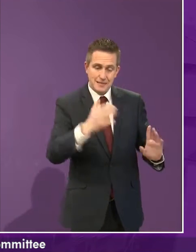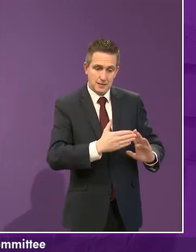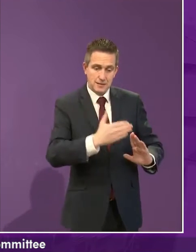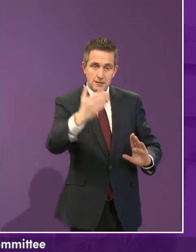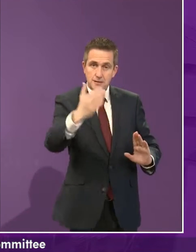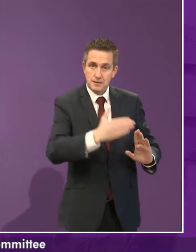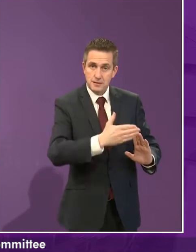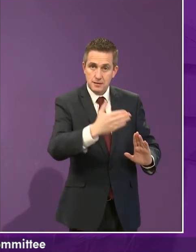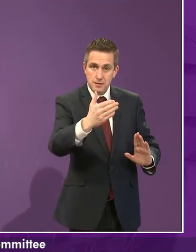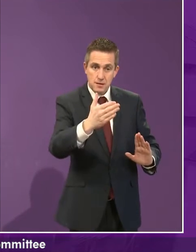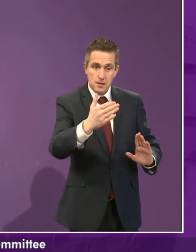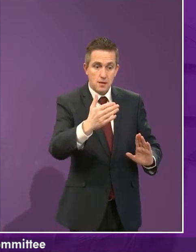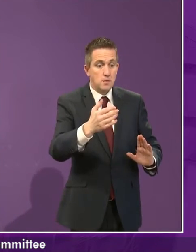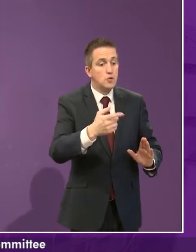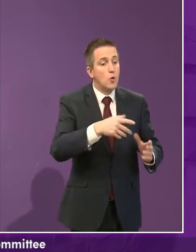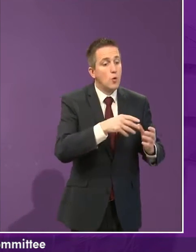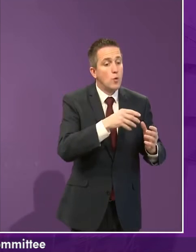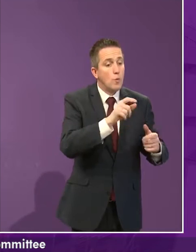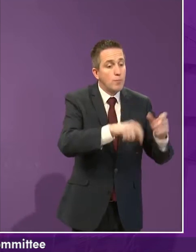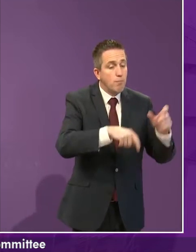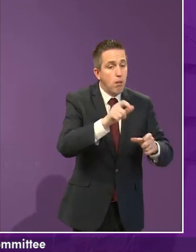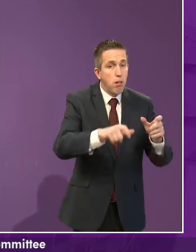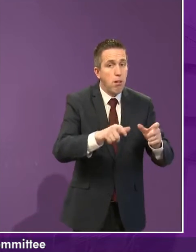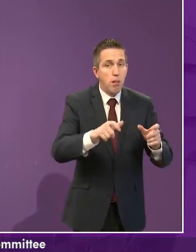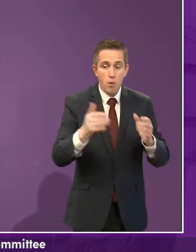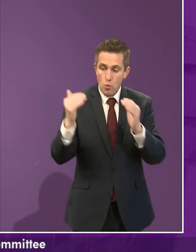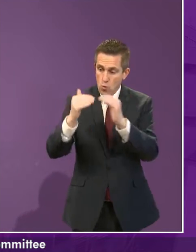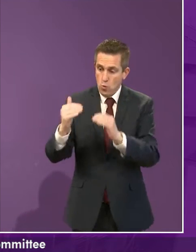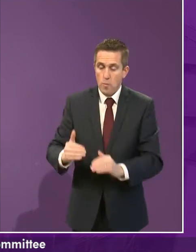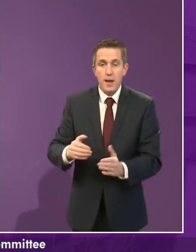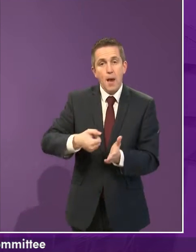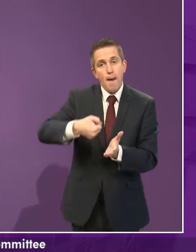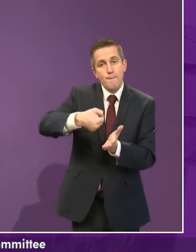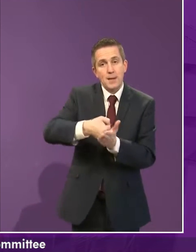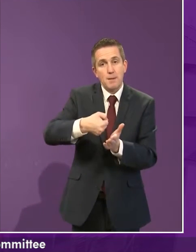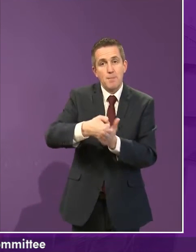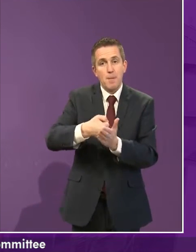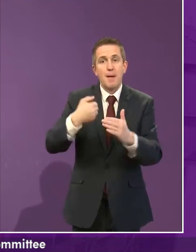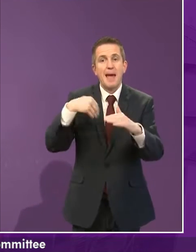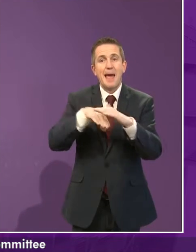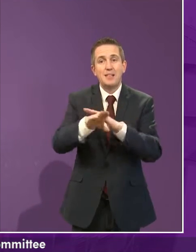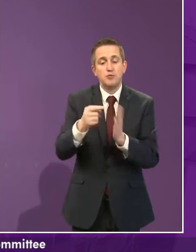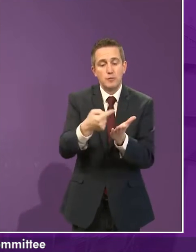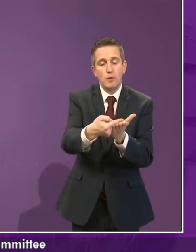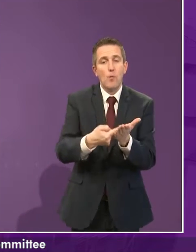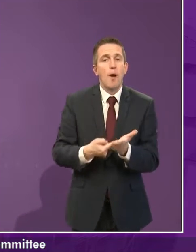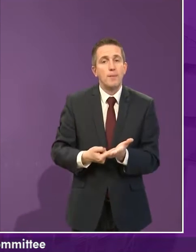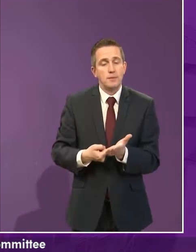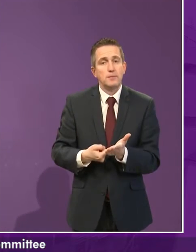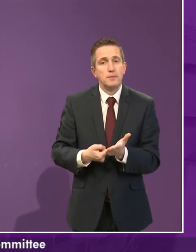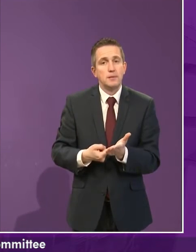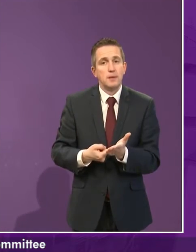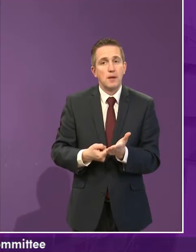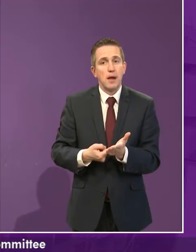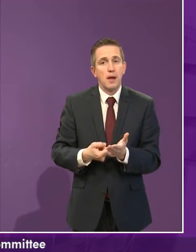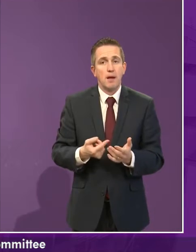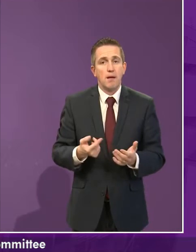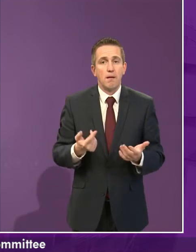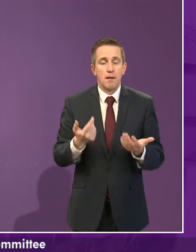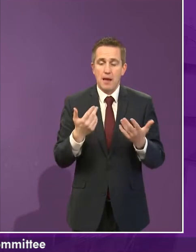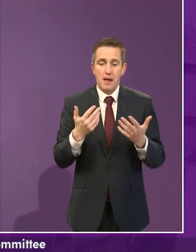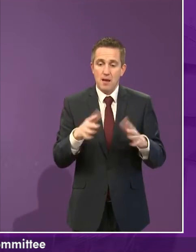who meet what we would present as our minimum entry requirements, you would not be asking any